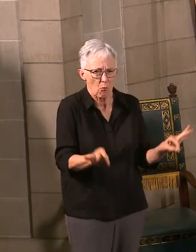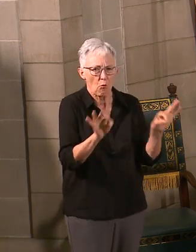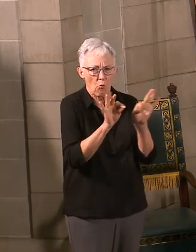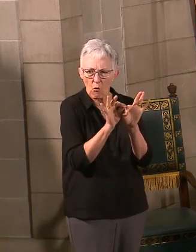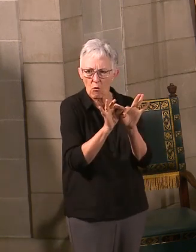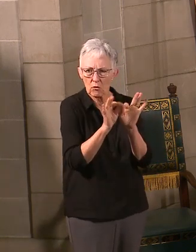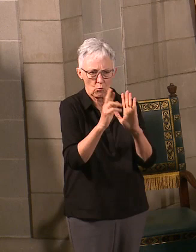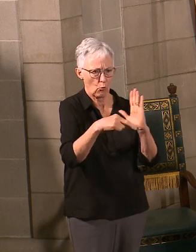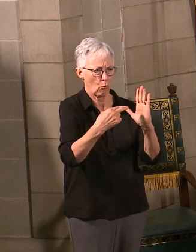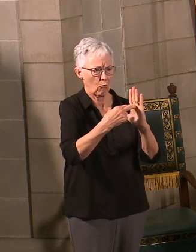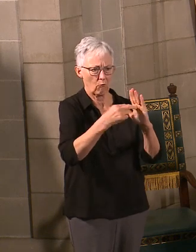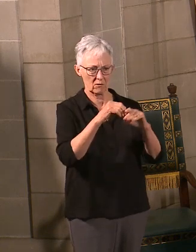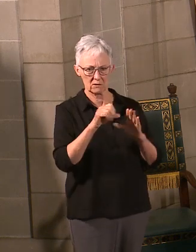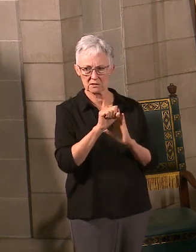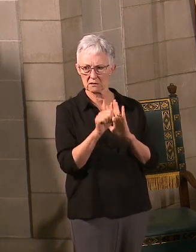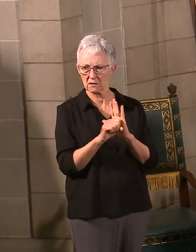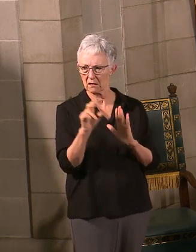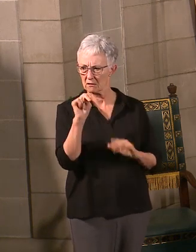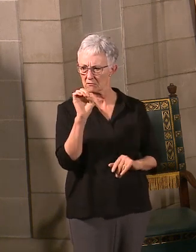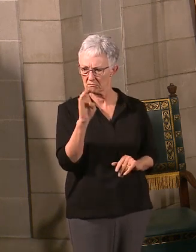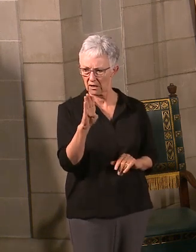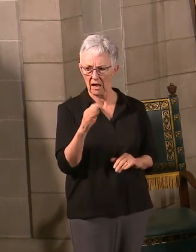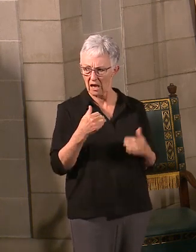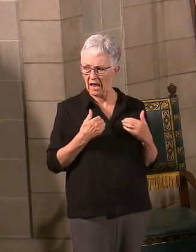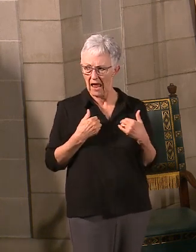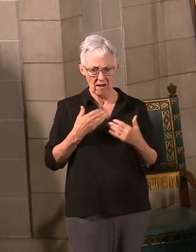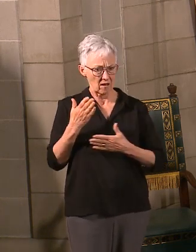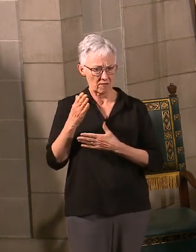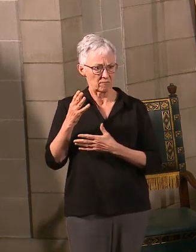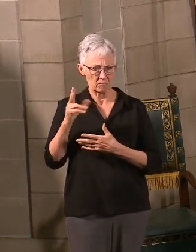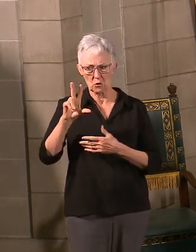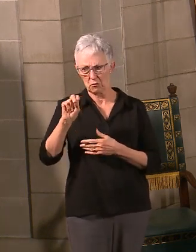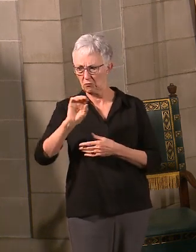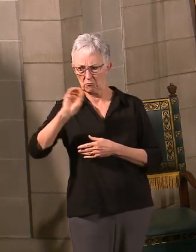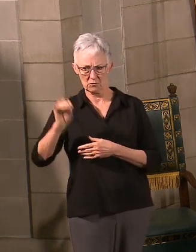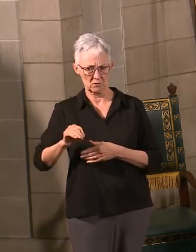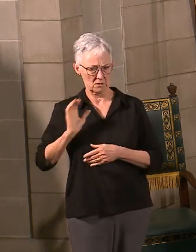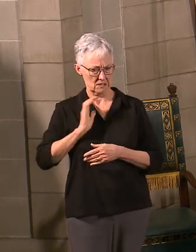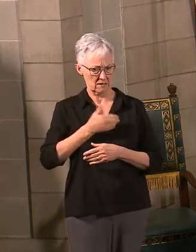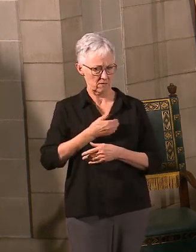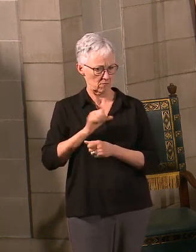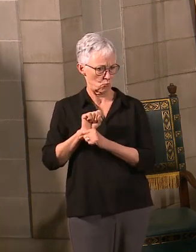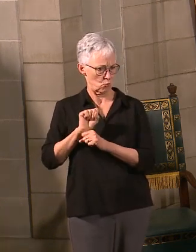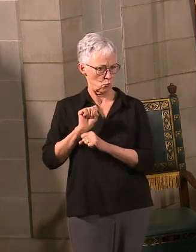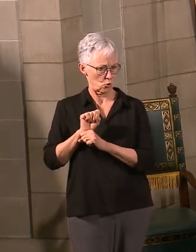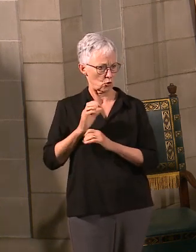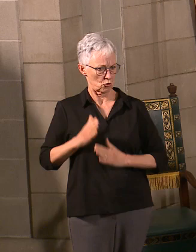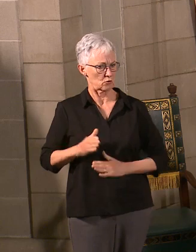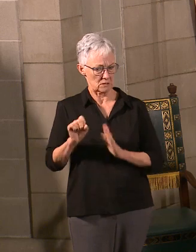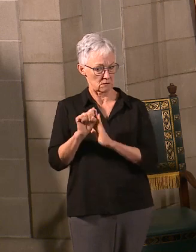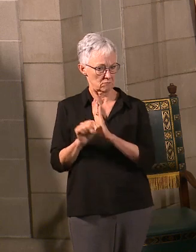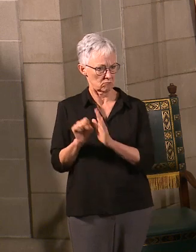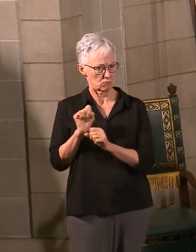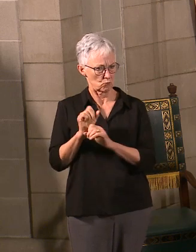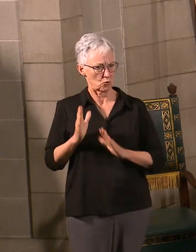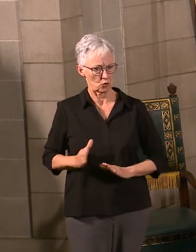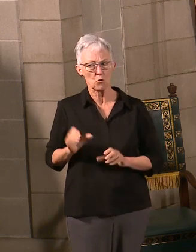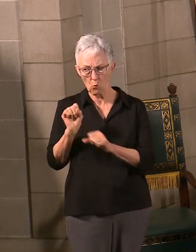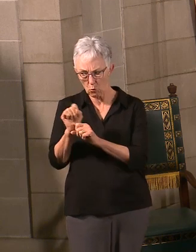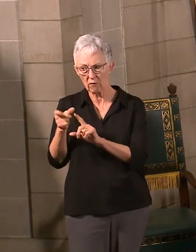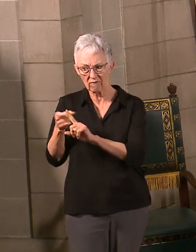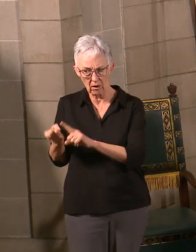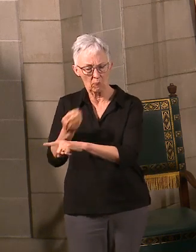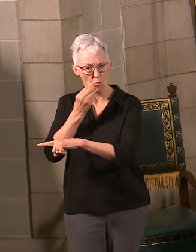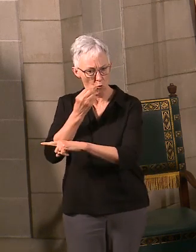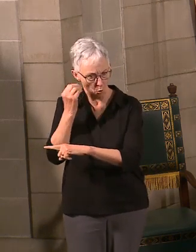of our workforce working at home. But folks, there are things that we have to do here in the office. Whether it's, children and family services, manning